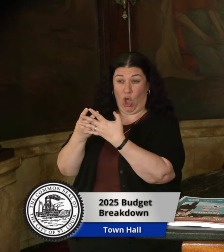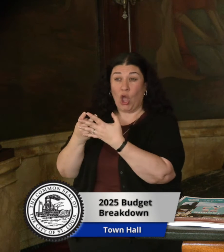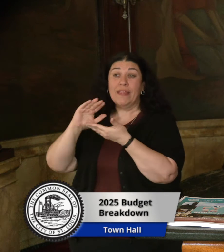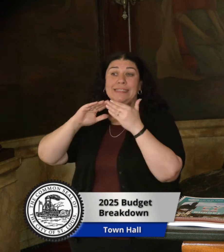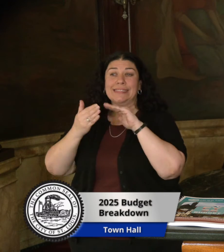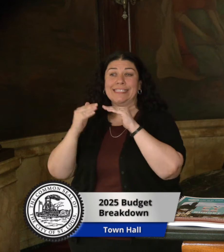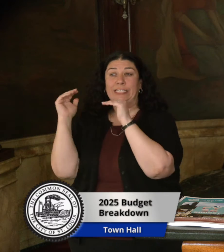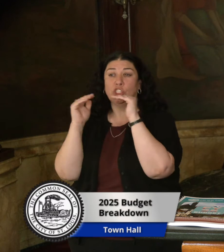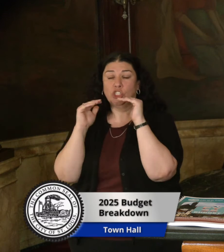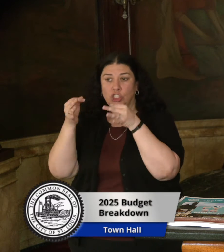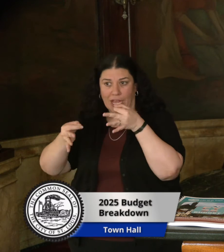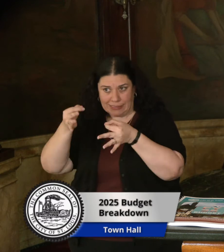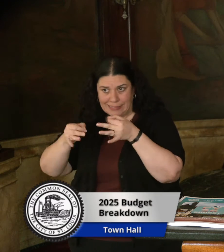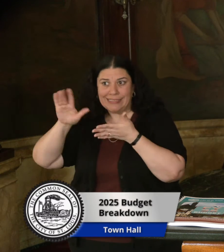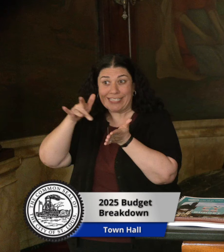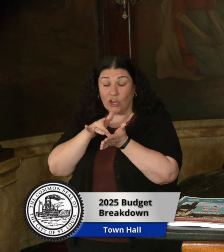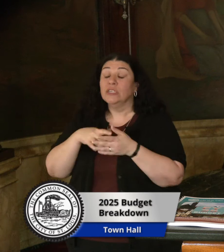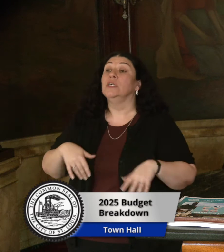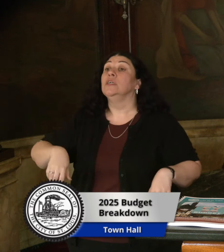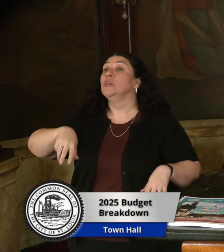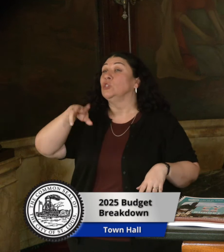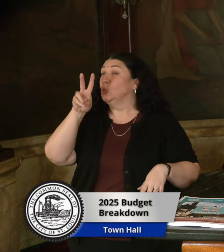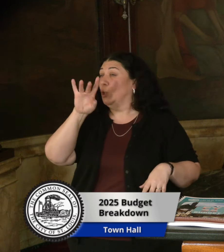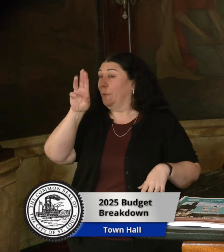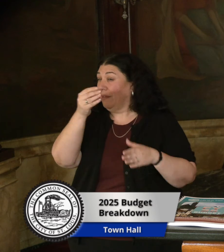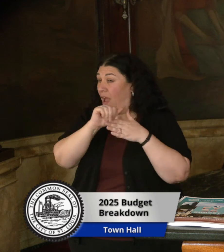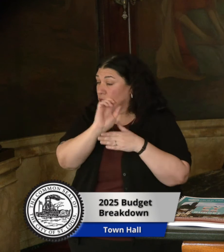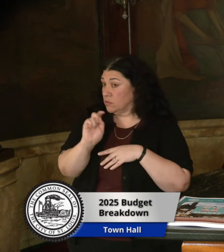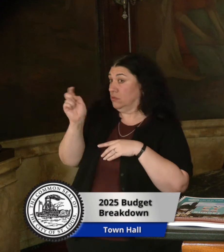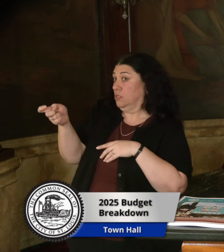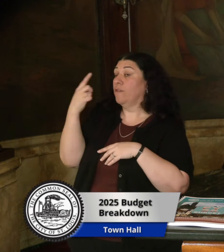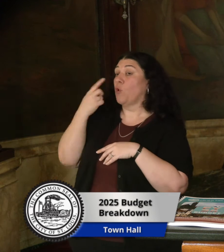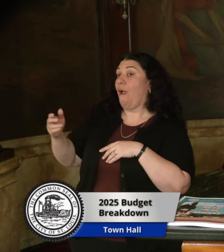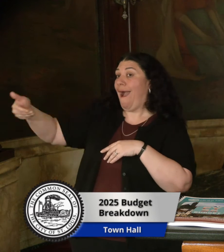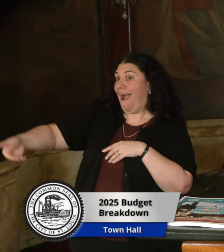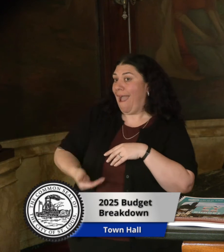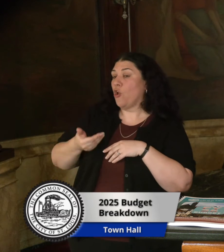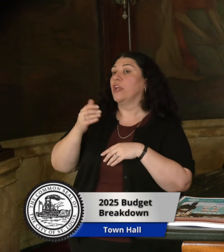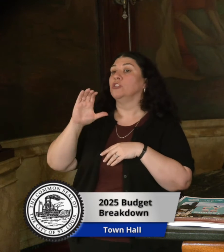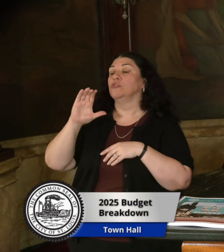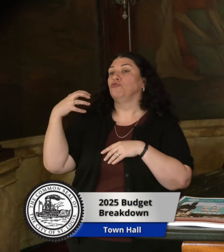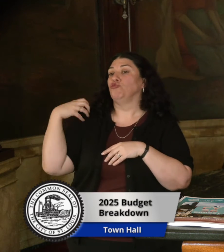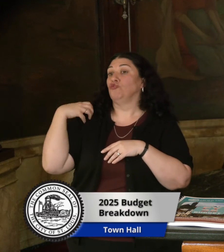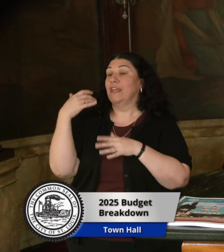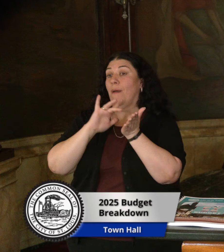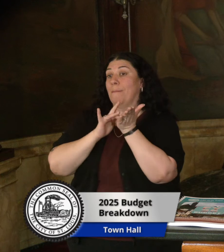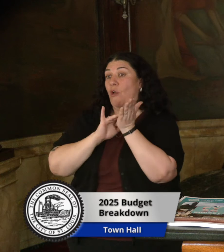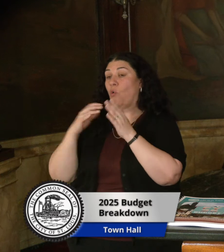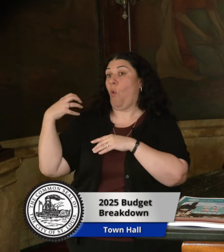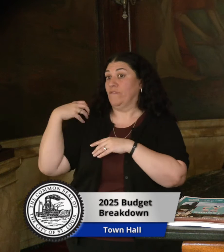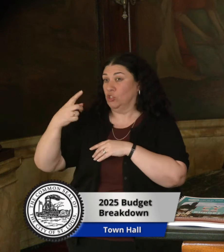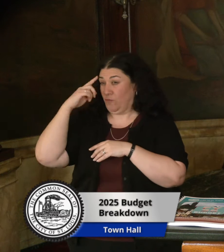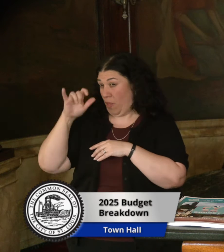Center. Remember, we shifted $2 million in funding last year to support the hiring of a chief medical officer and other support staff